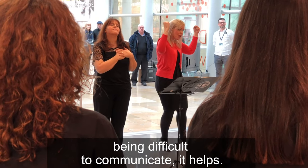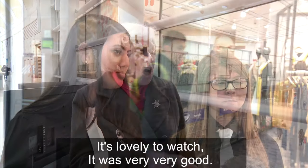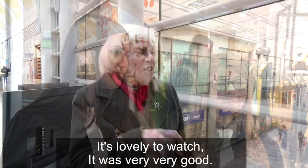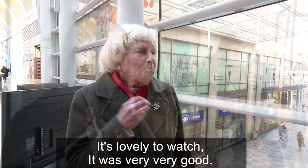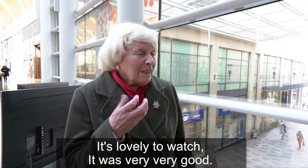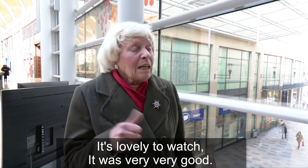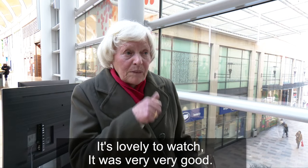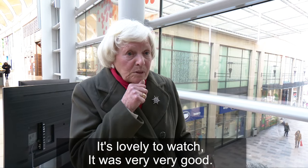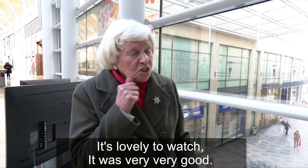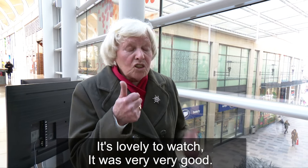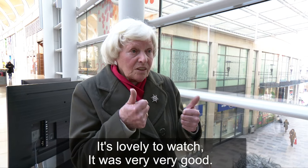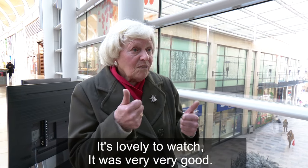Thank you.